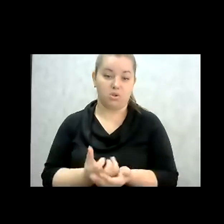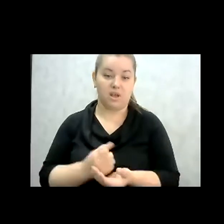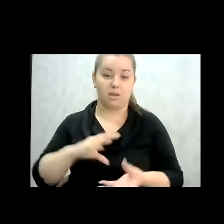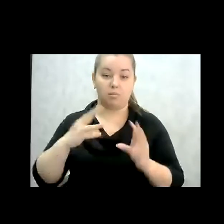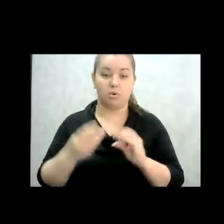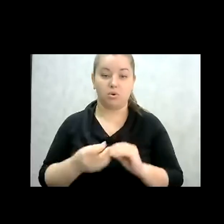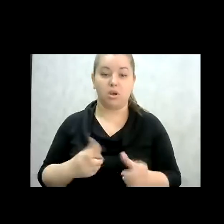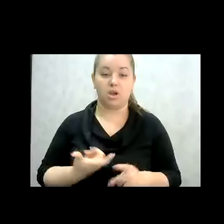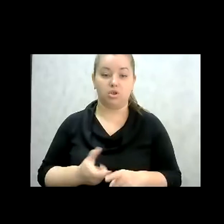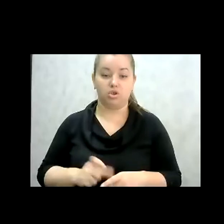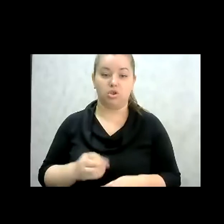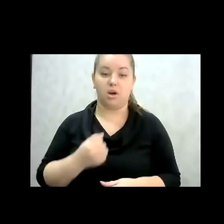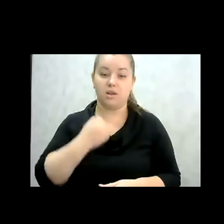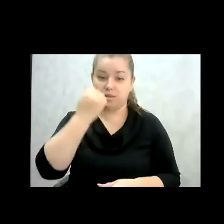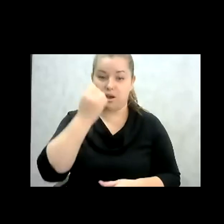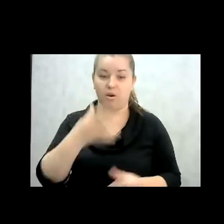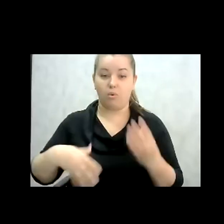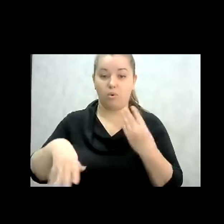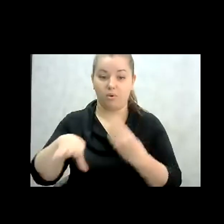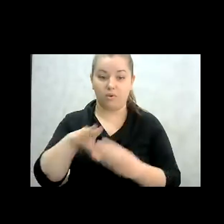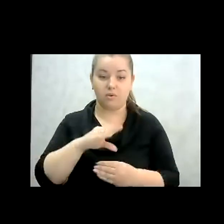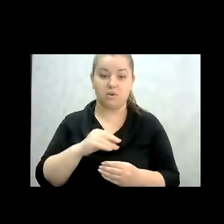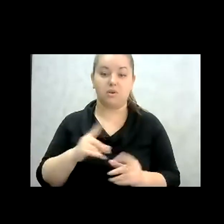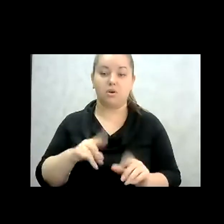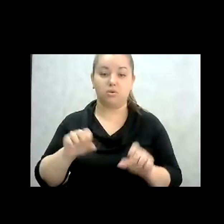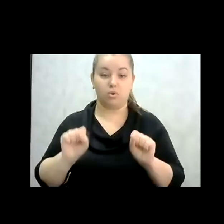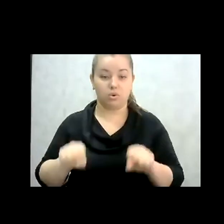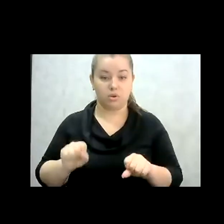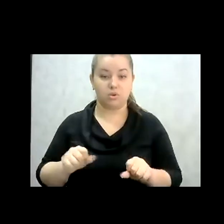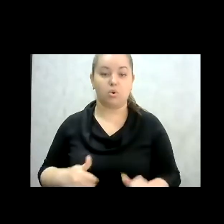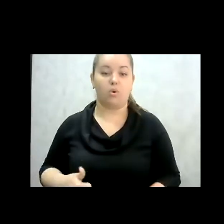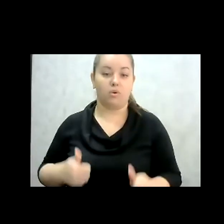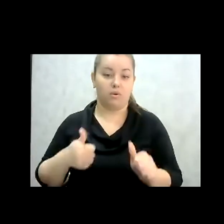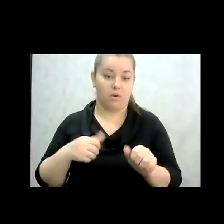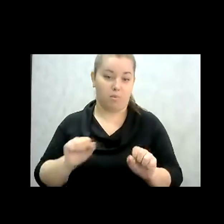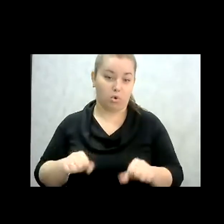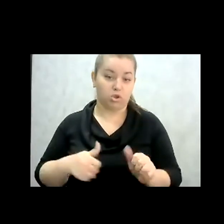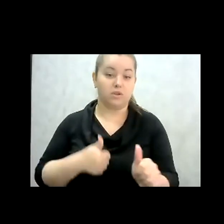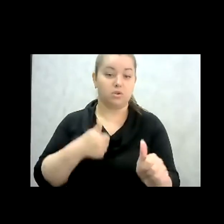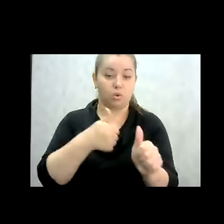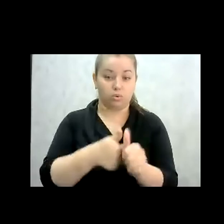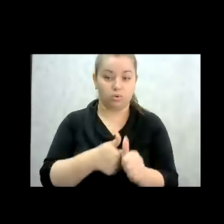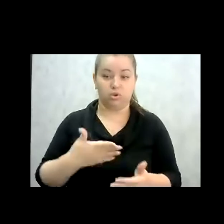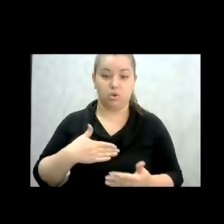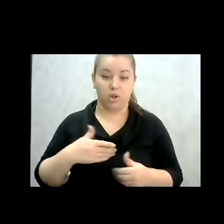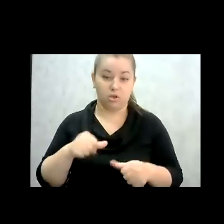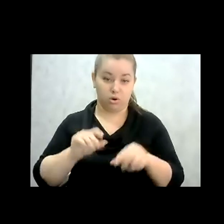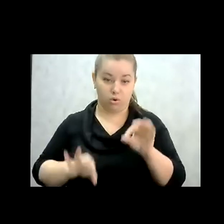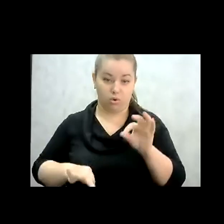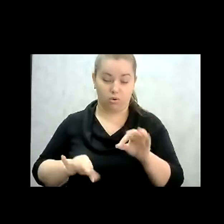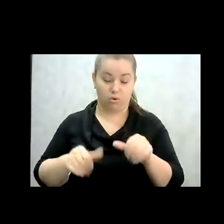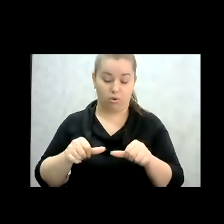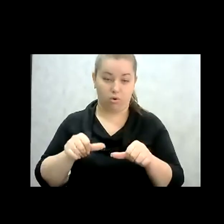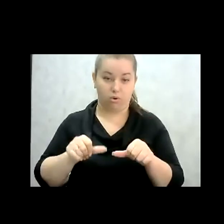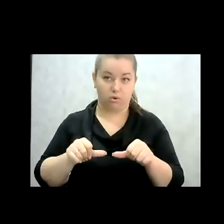And I hope that we shall reach positive results. I once again thank all those who found the opportunity